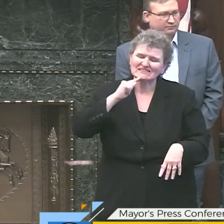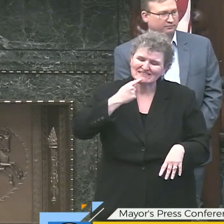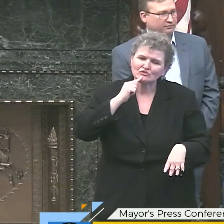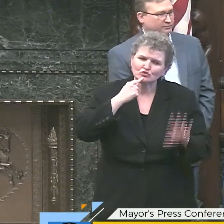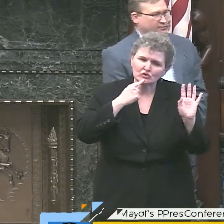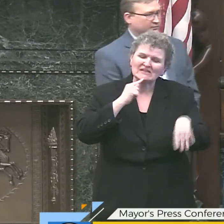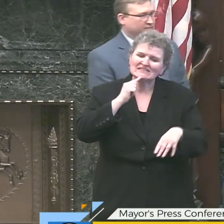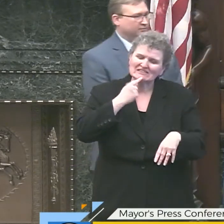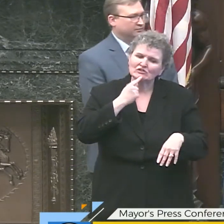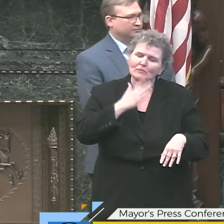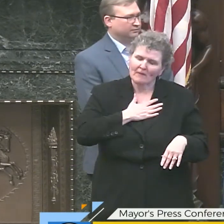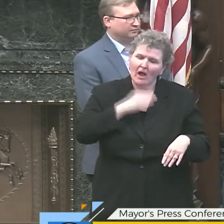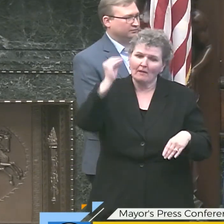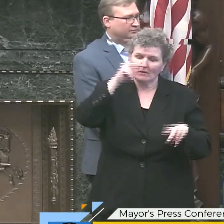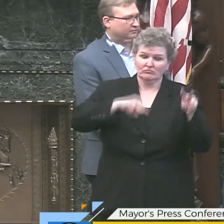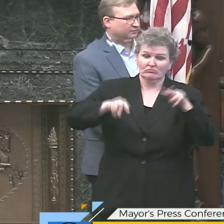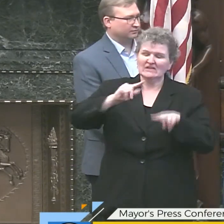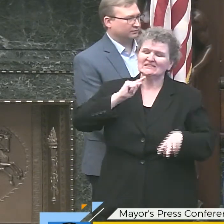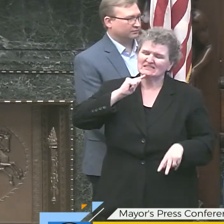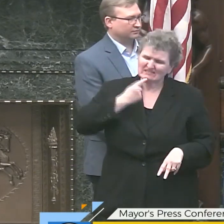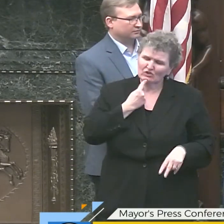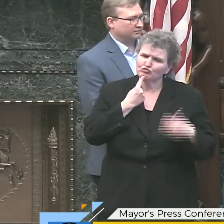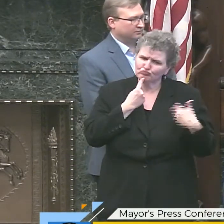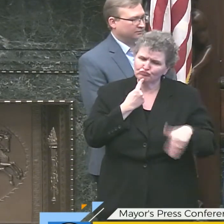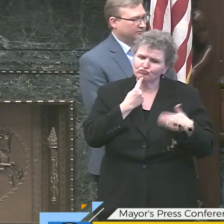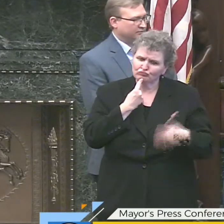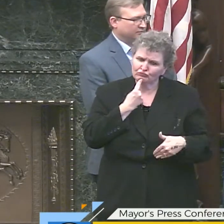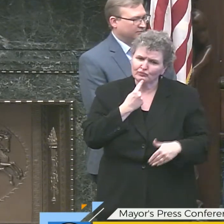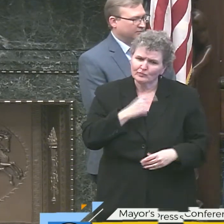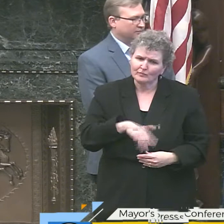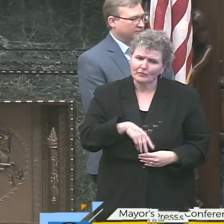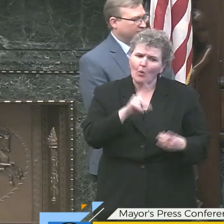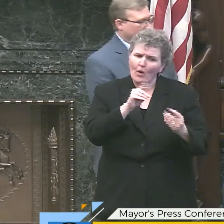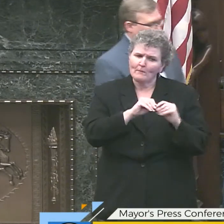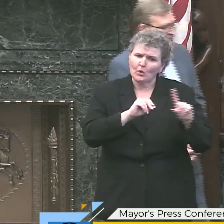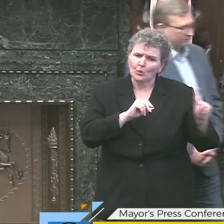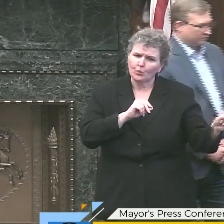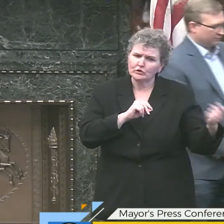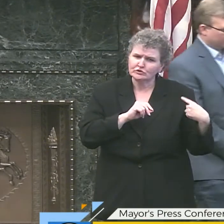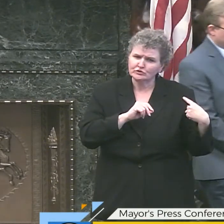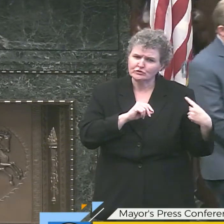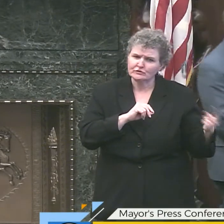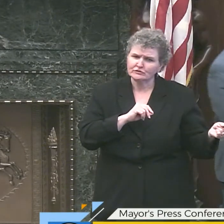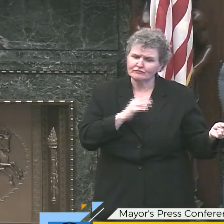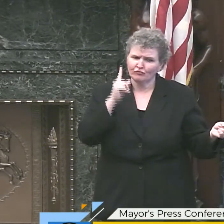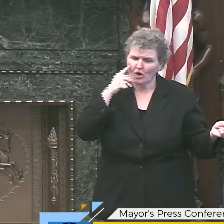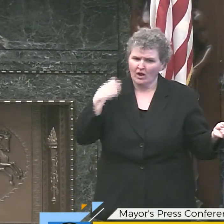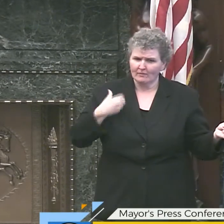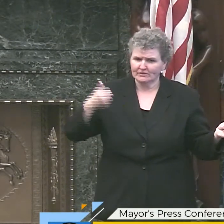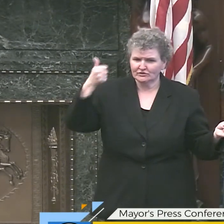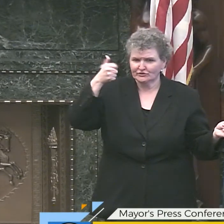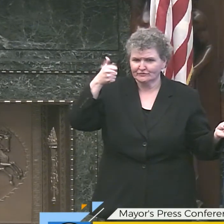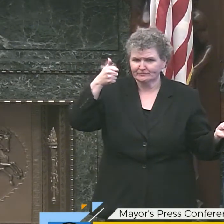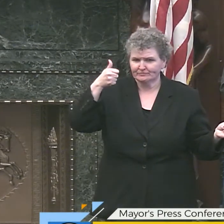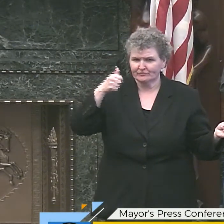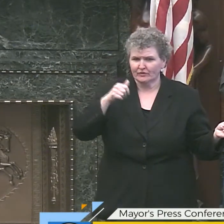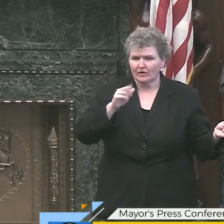Okay, thanks, Mitch. We just have one other question that was for the Commissioner from Max Marin. You are unmuted